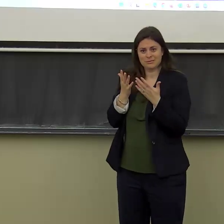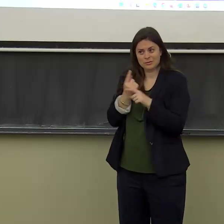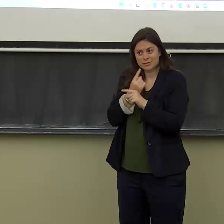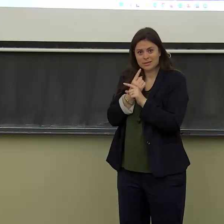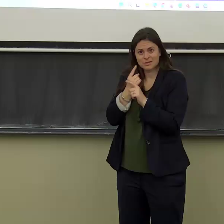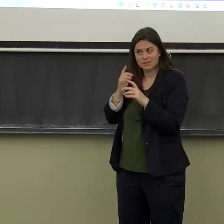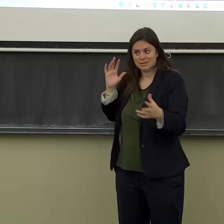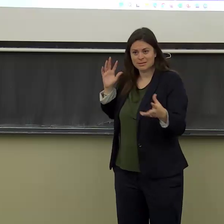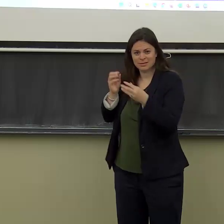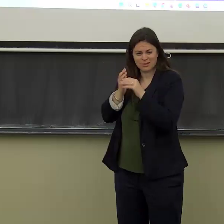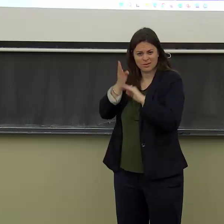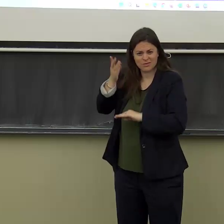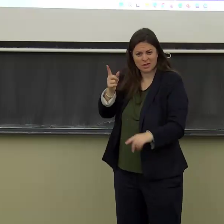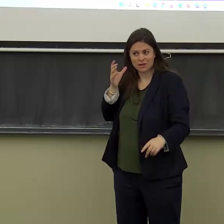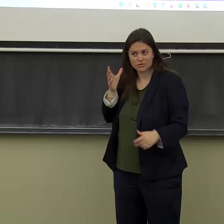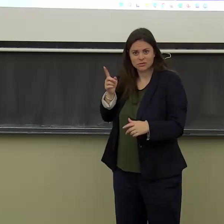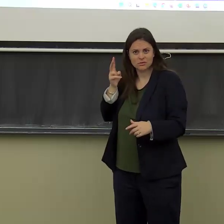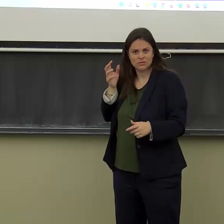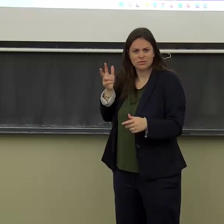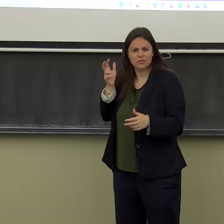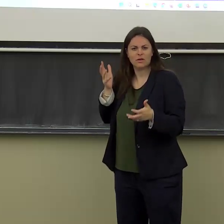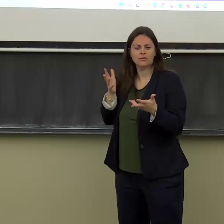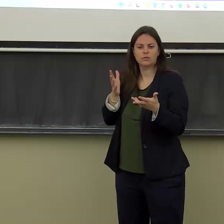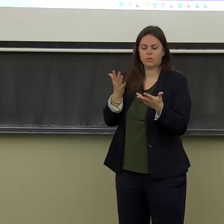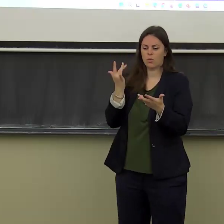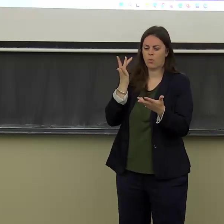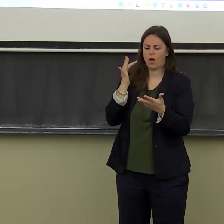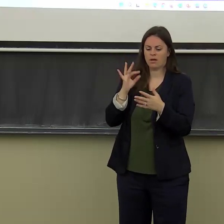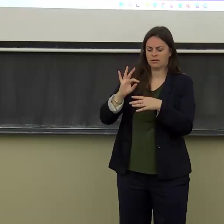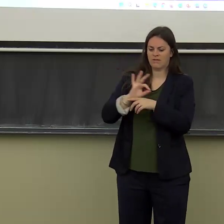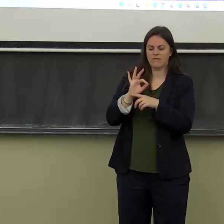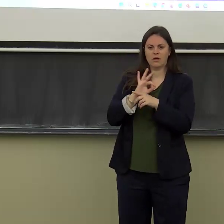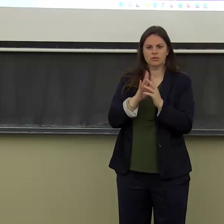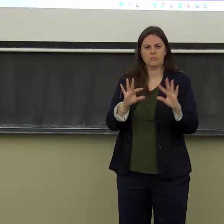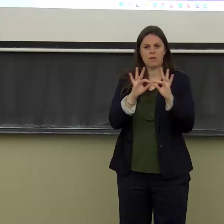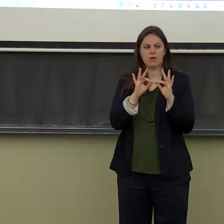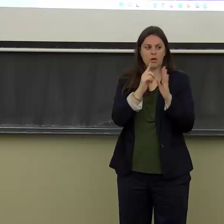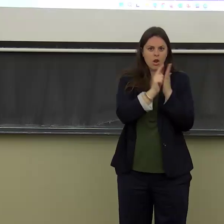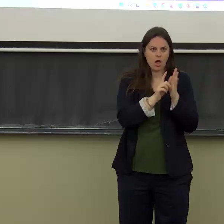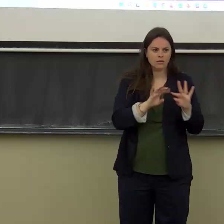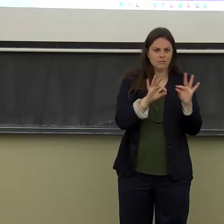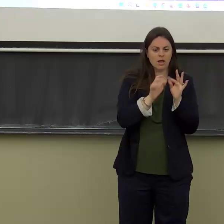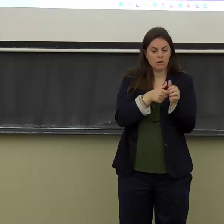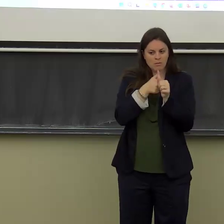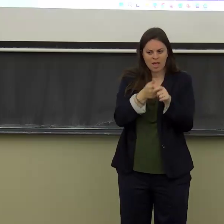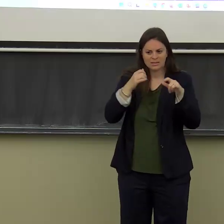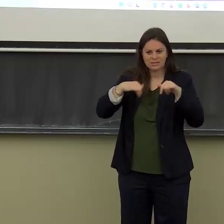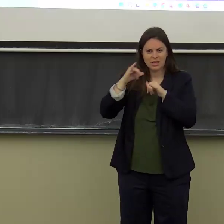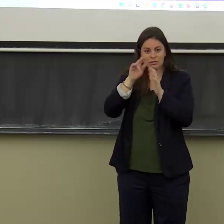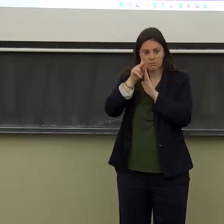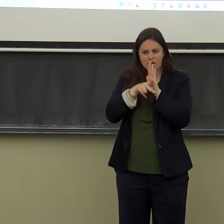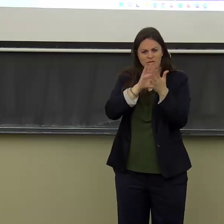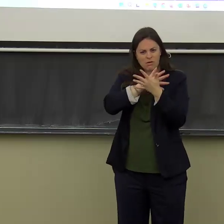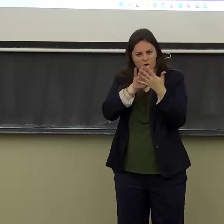technocratic functions matter, policy matters, law matters, standards matter, compliance matter, all of that, I also